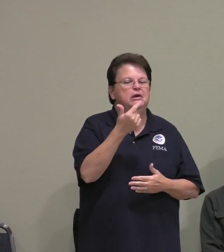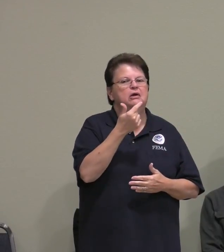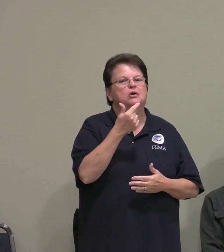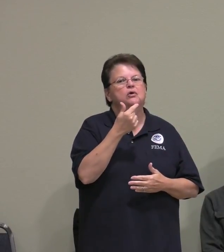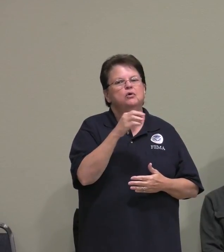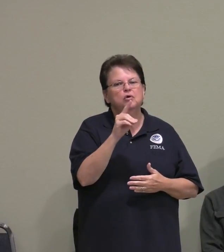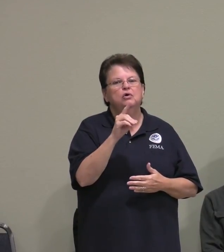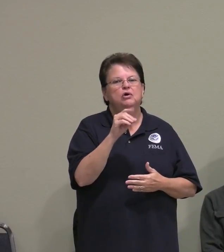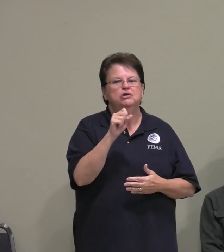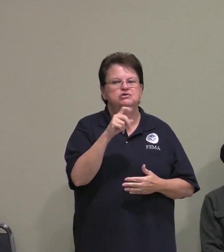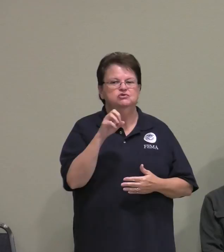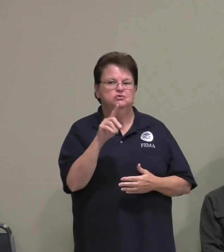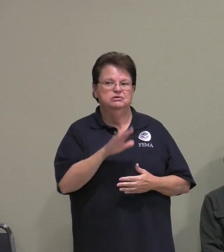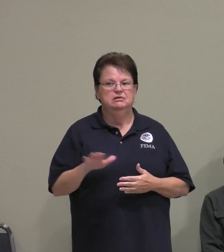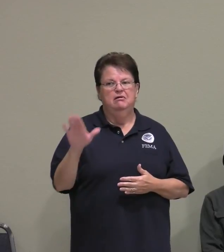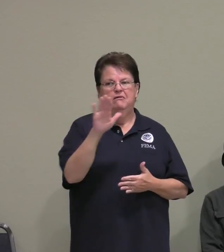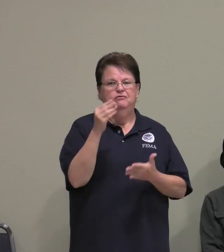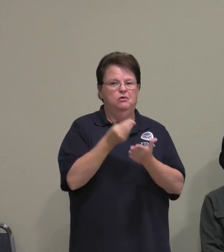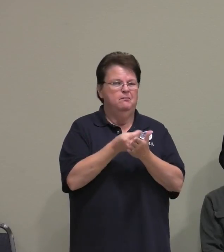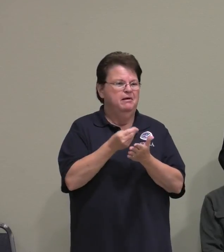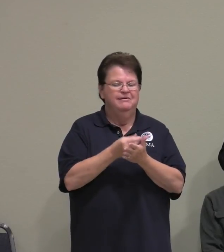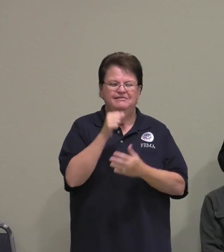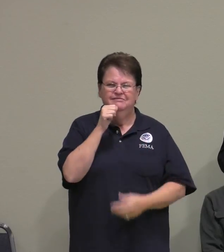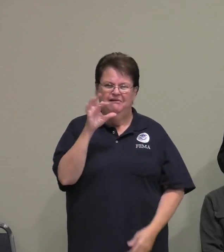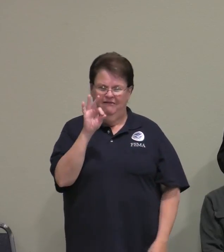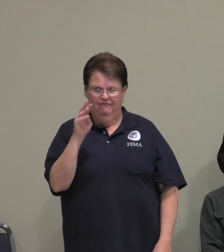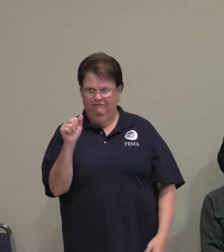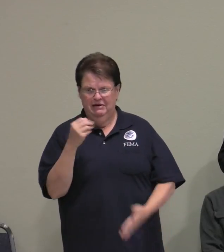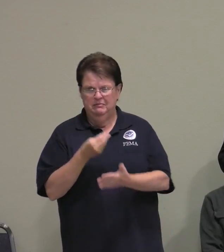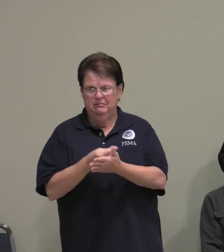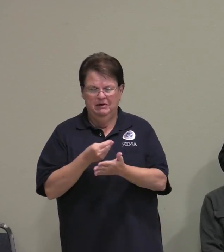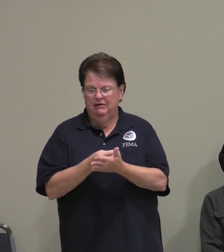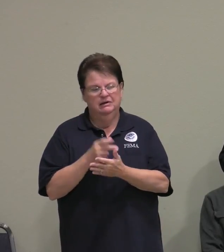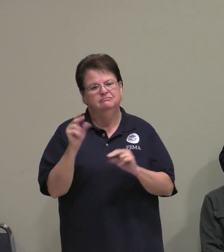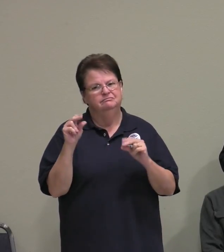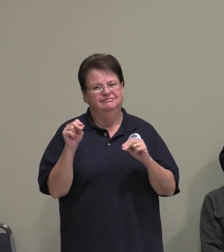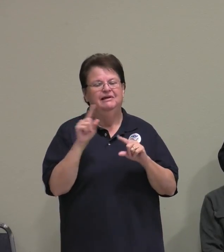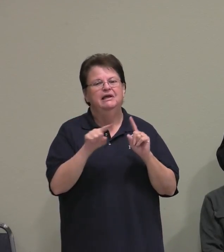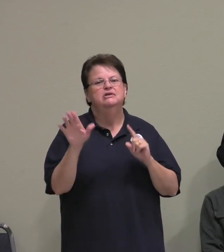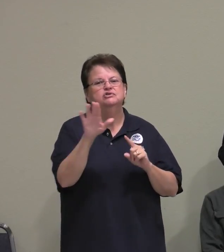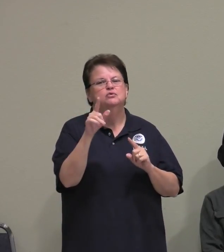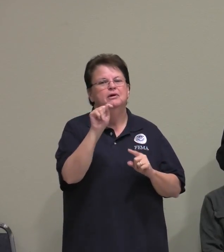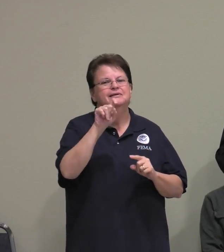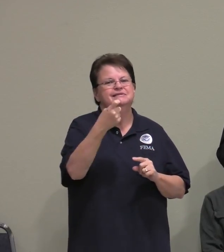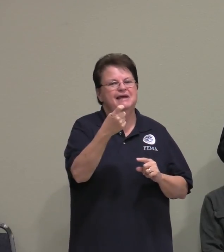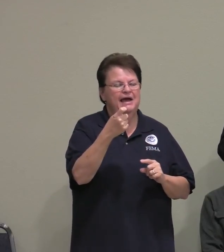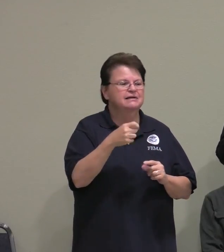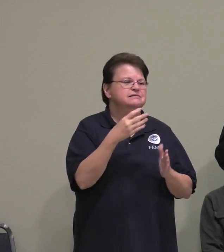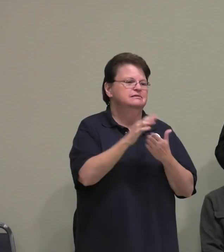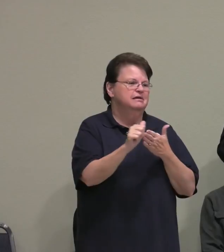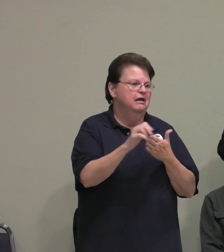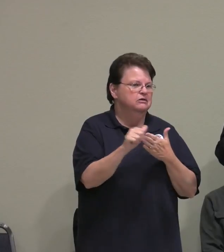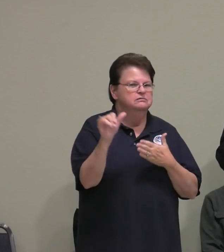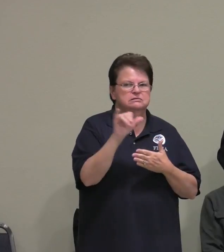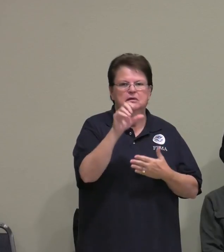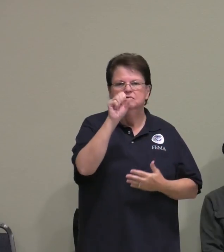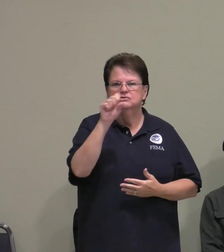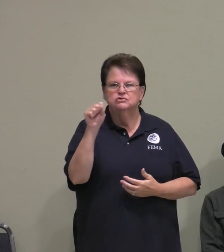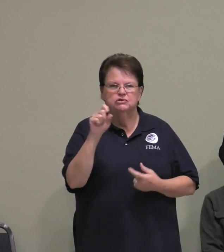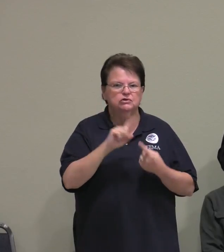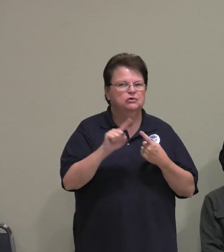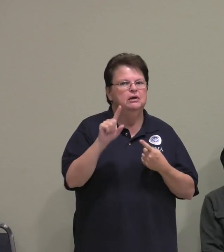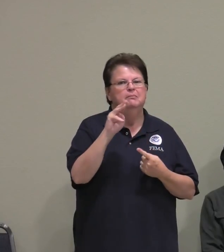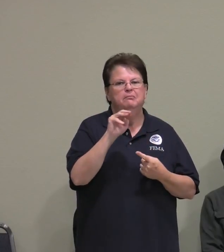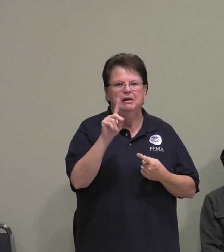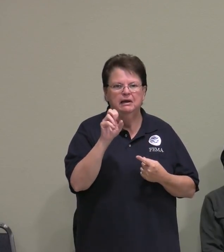tax dollars. This isn't FEMA money. This is really your tax dollars at work. Much like Social Security or Medicaid or Medicare, it's